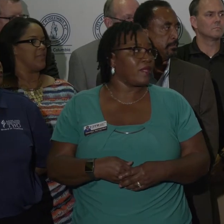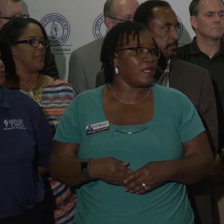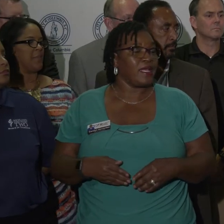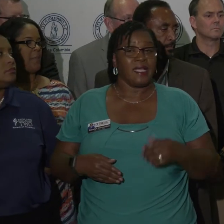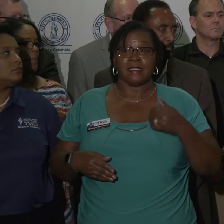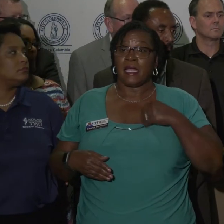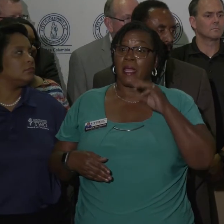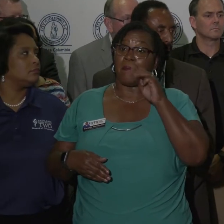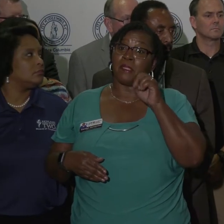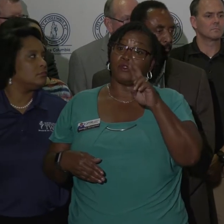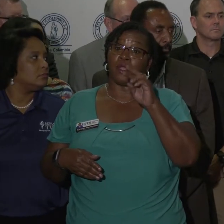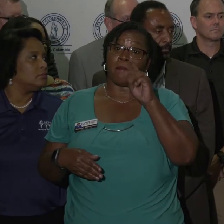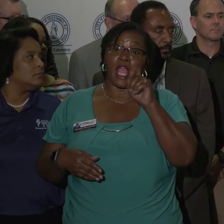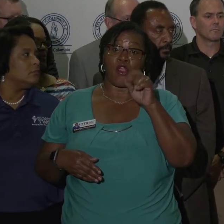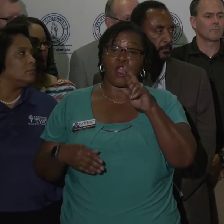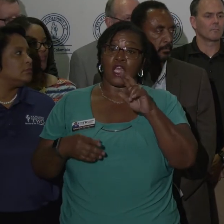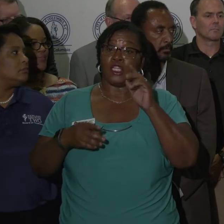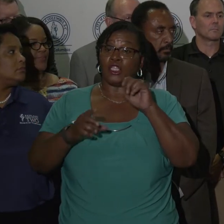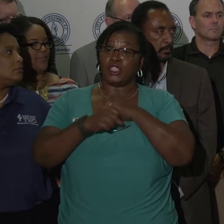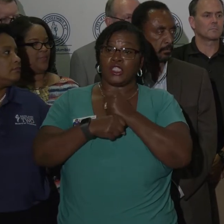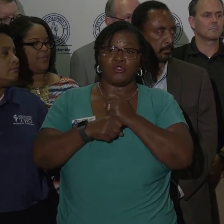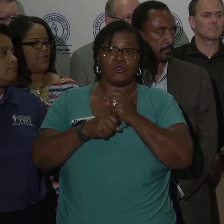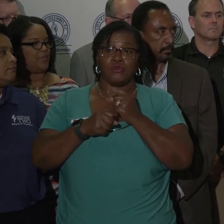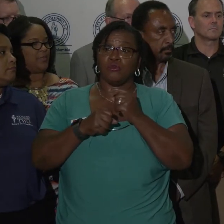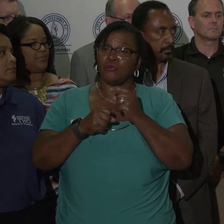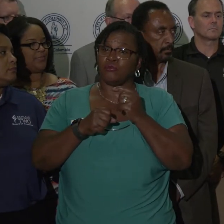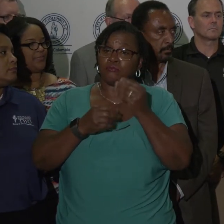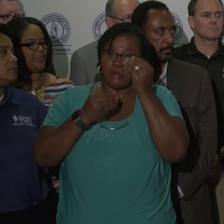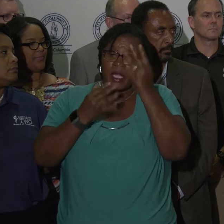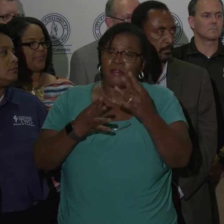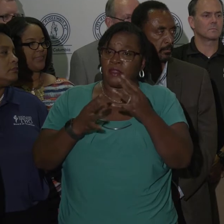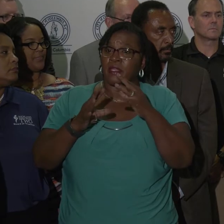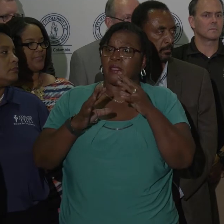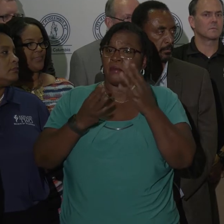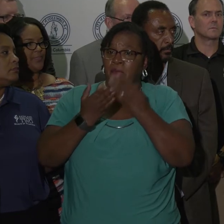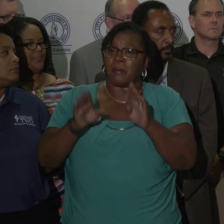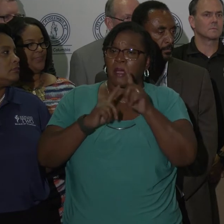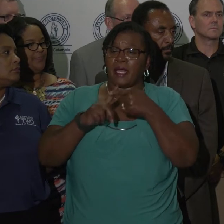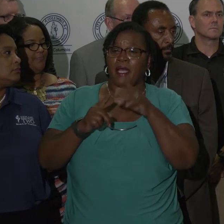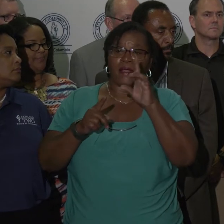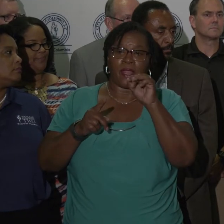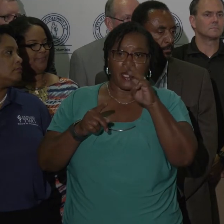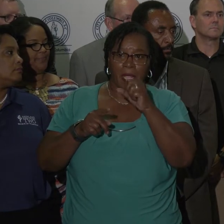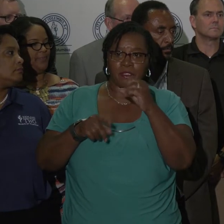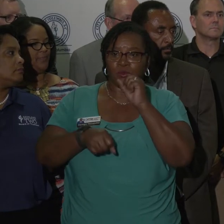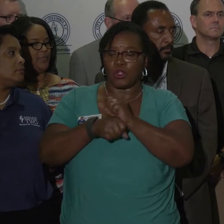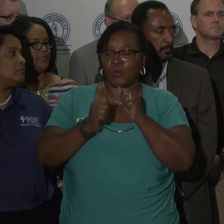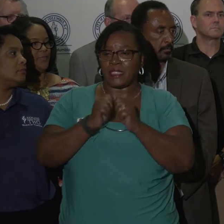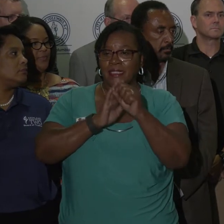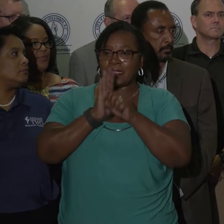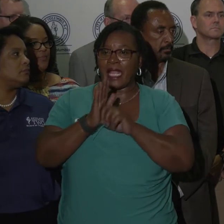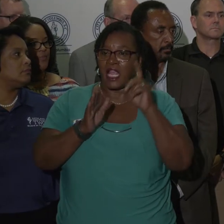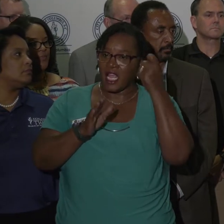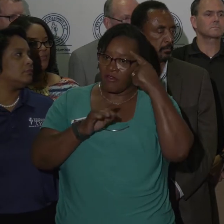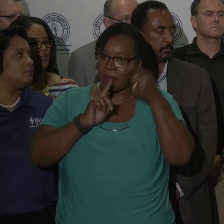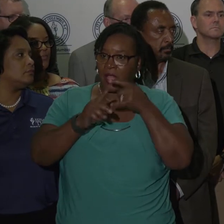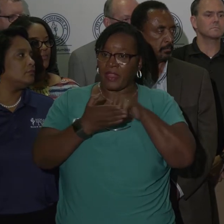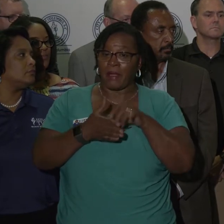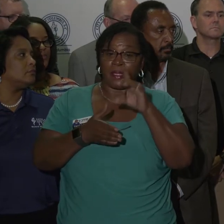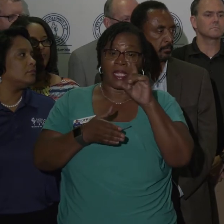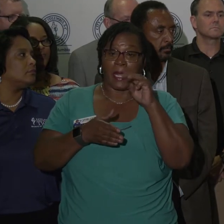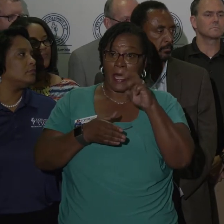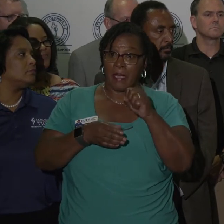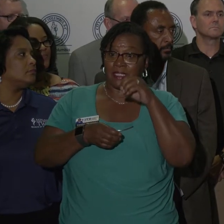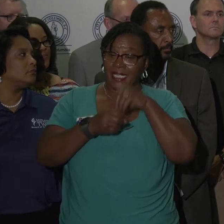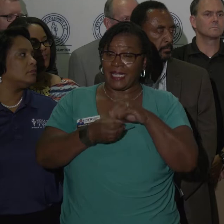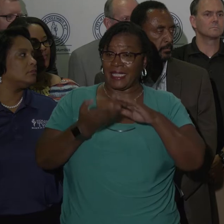say, Mr. Mayor, too, just to reassure the public about the dams. And, of course, we want to continue to work with state government on this, but the dams that are